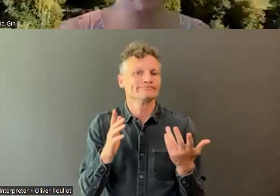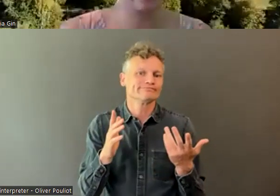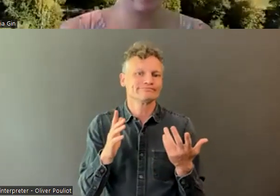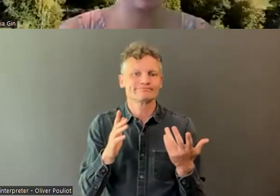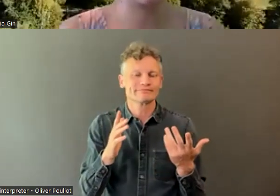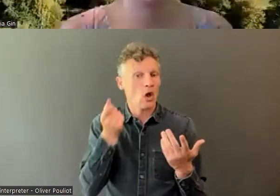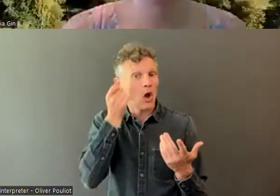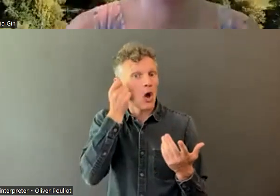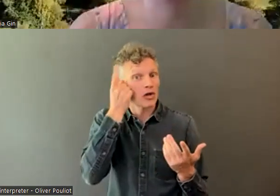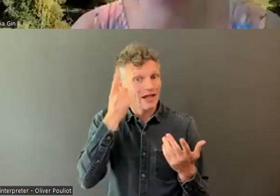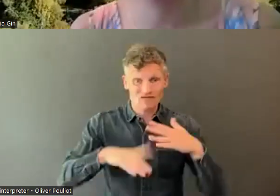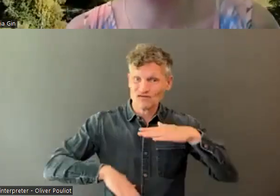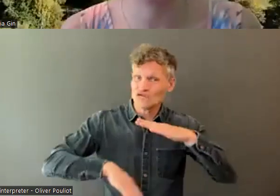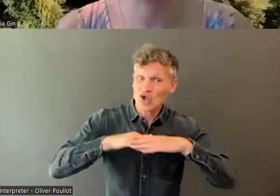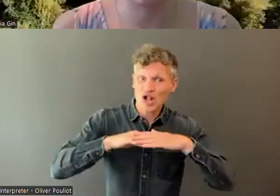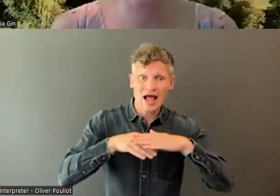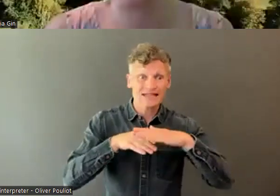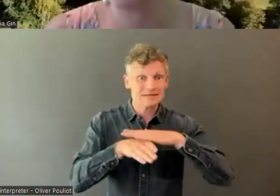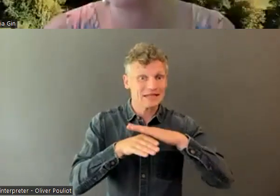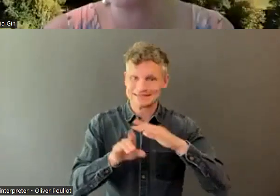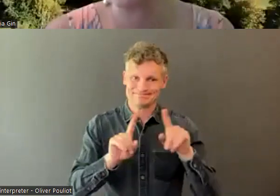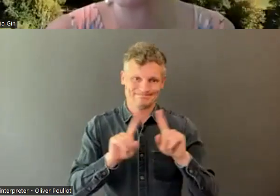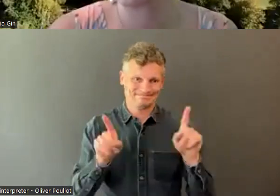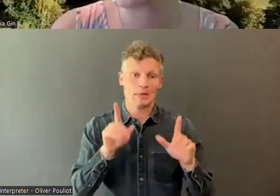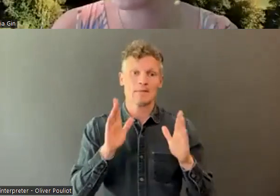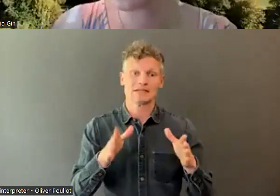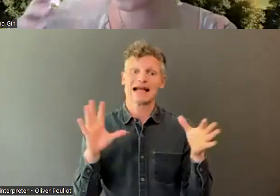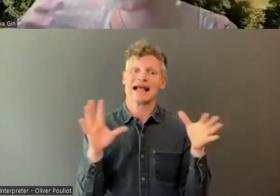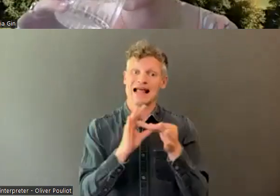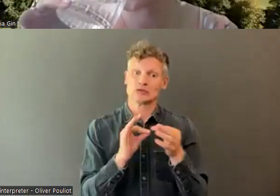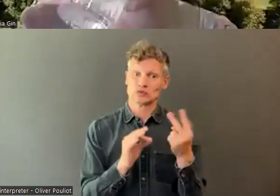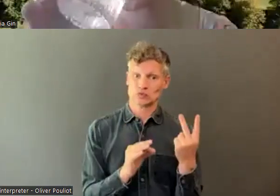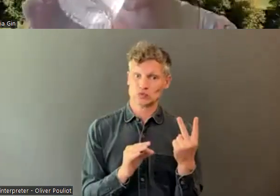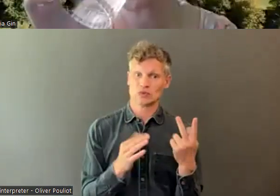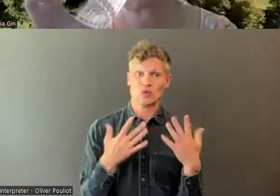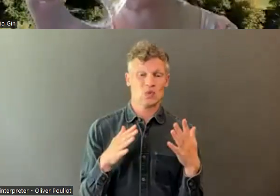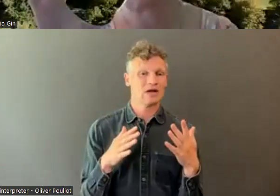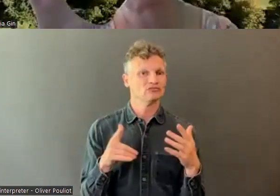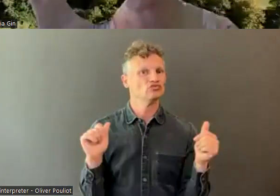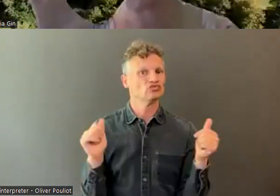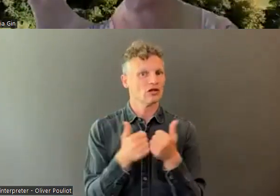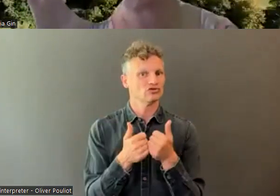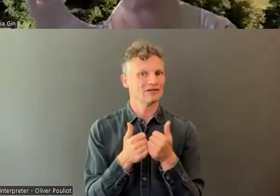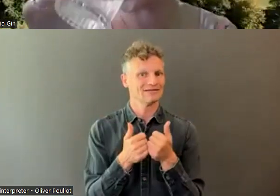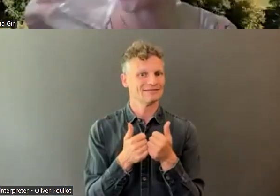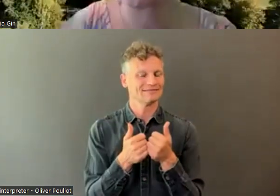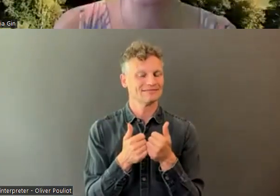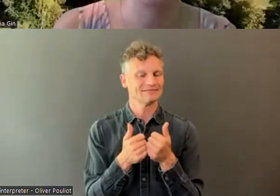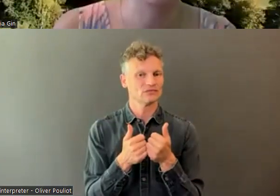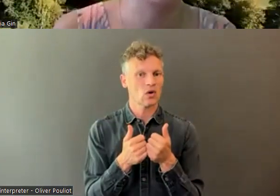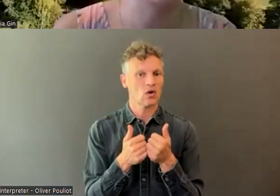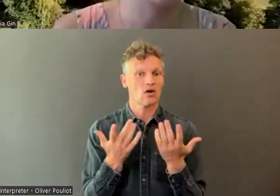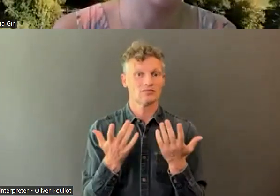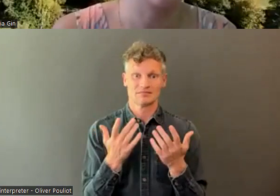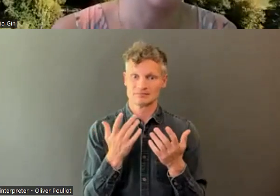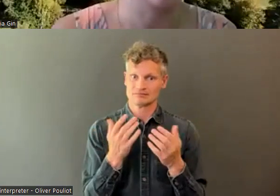needs around that. So you have to connect the two. And sometimes that's very challenging when you're developing those RFPs. So making sure